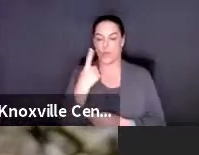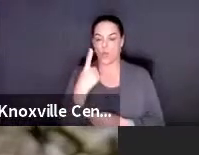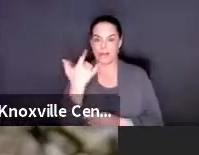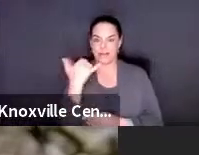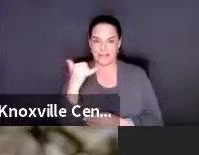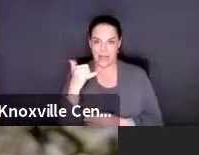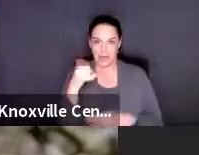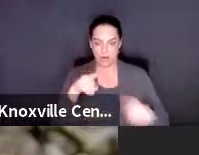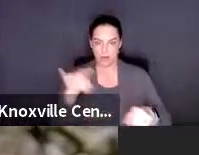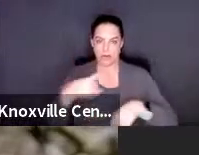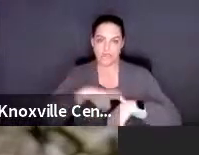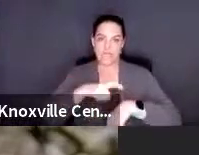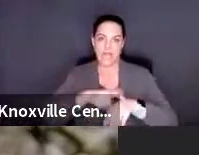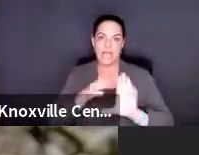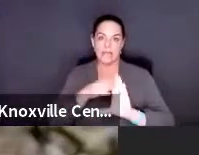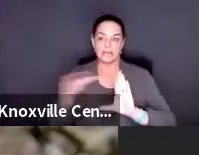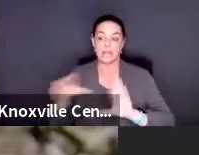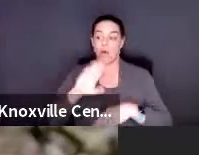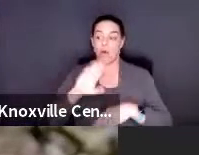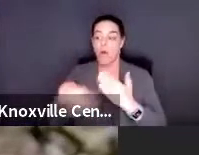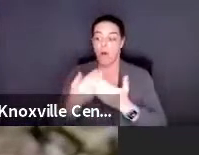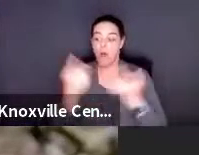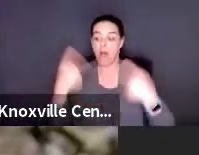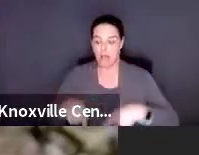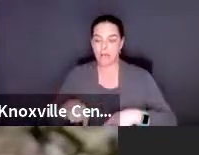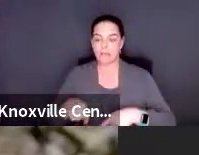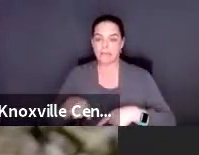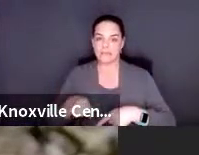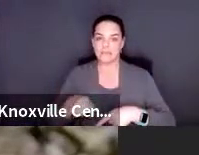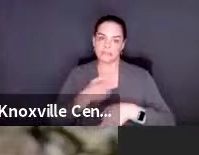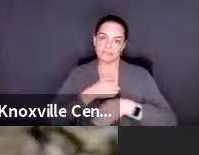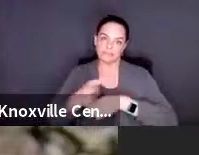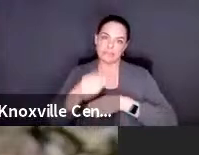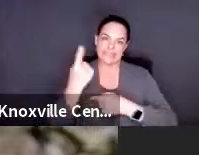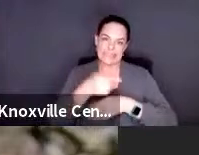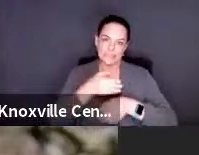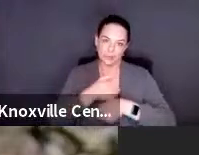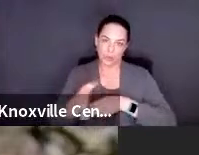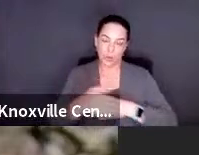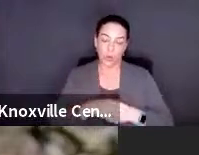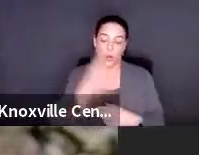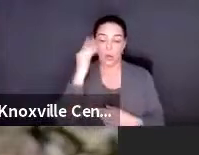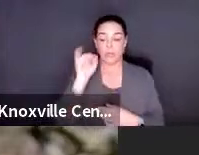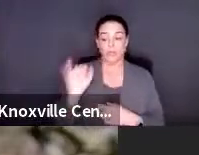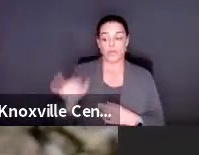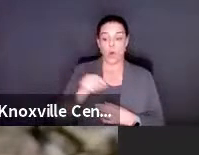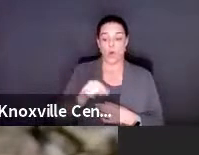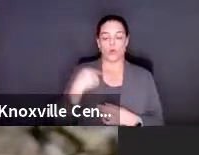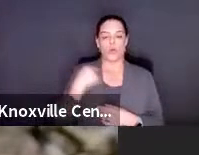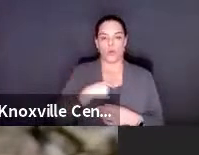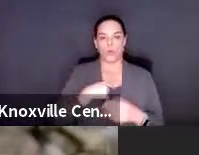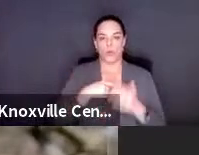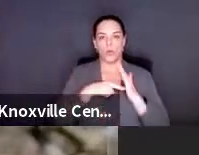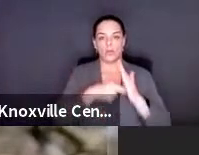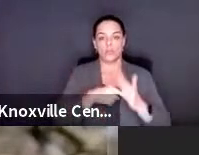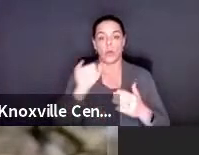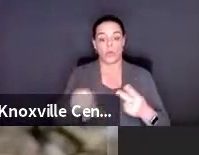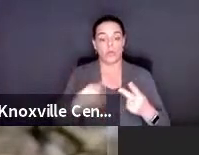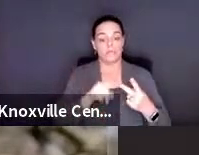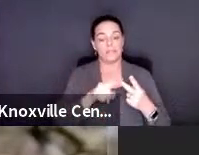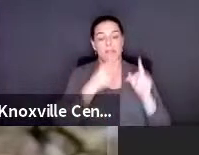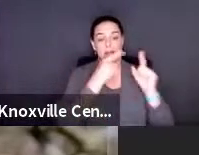time period, all of which occurred on consecutive days. Because of these factors, we are representing this benchmark as